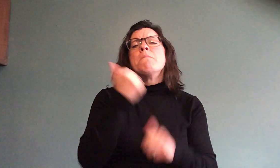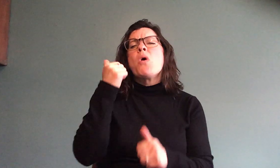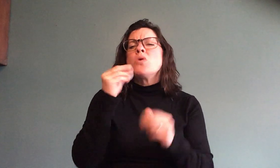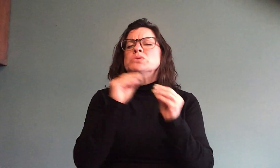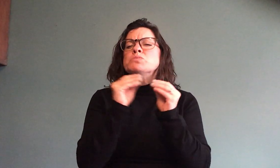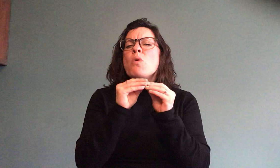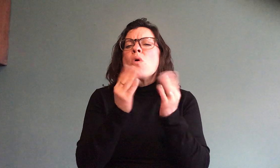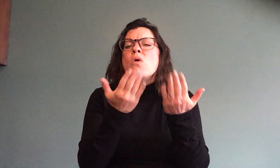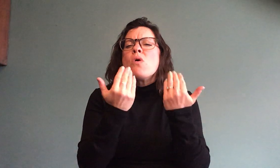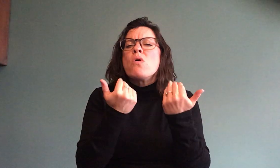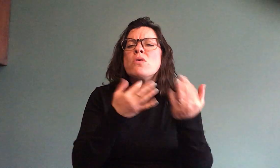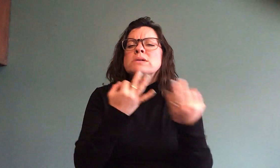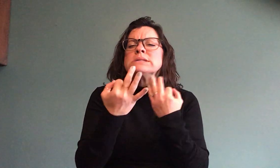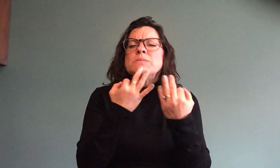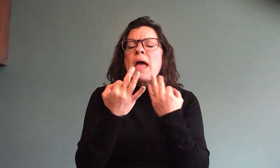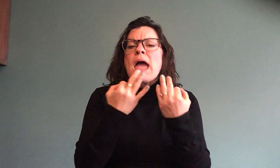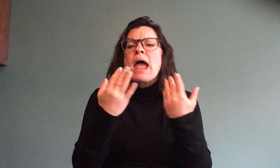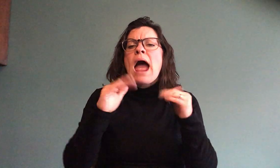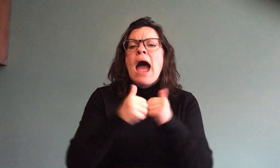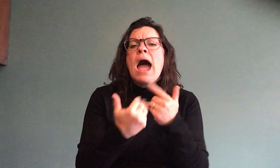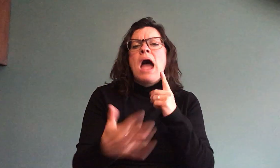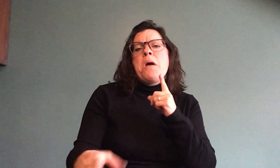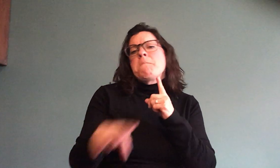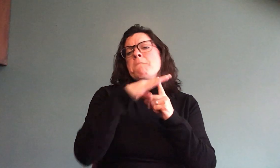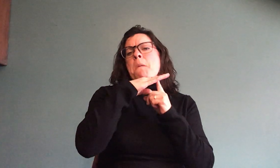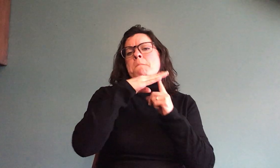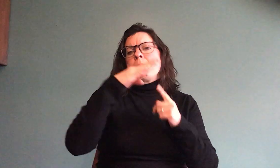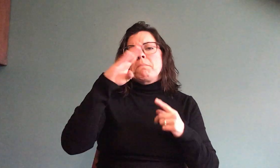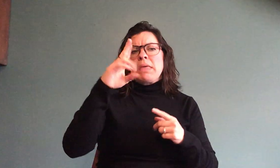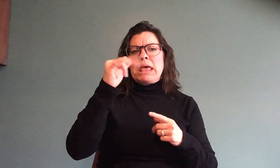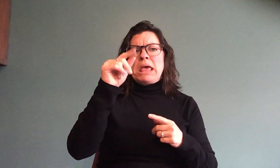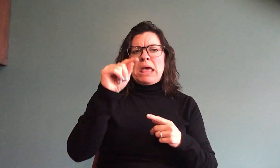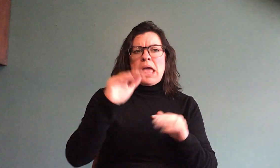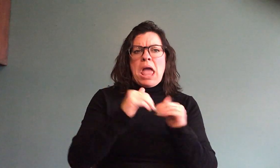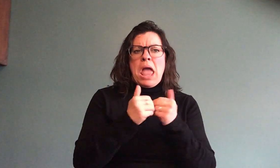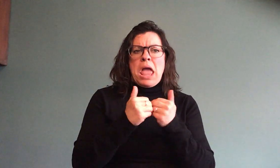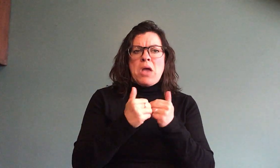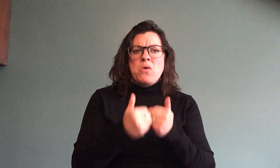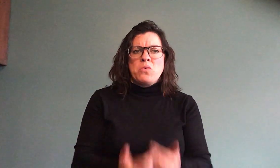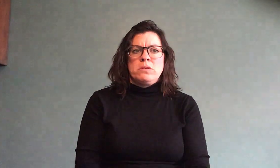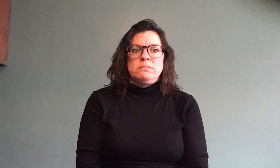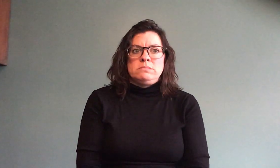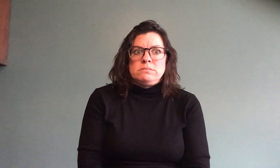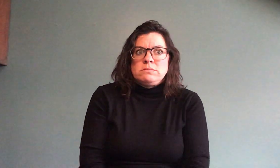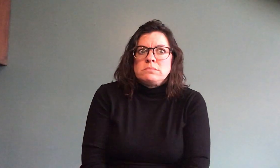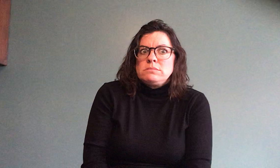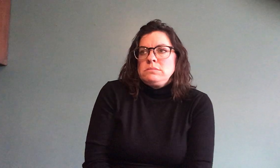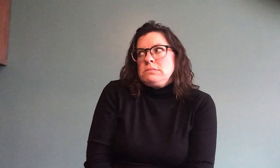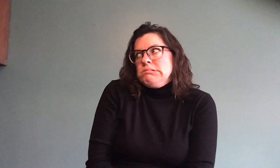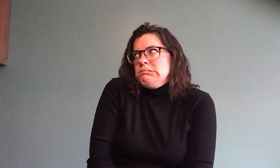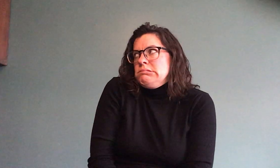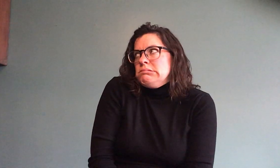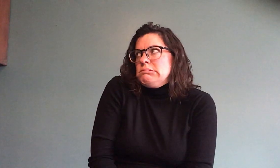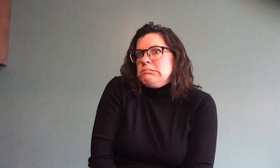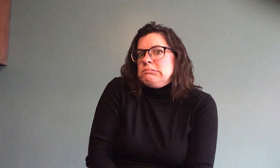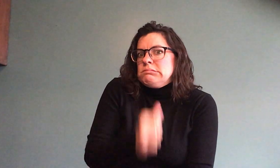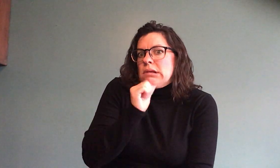I don't know. Okay, well, you're close. You're close, but let me go here.